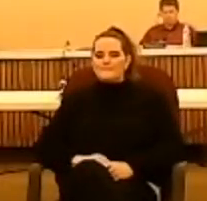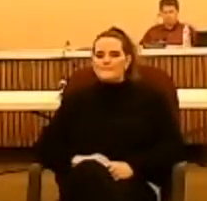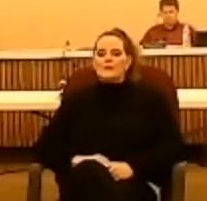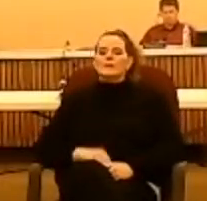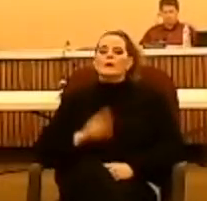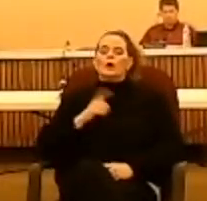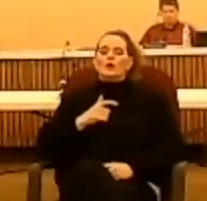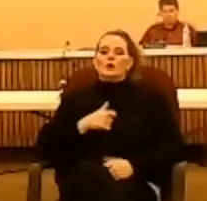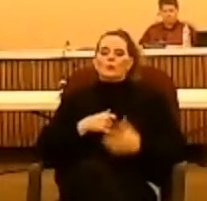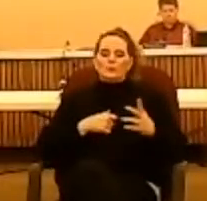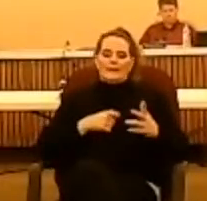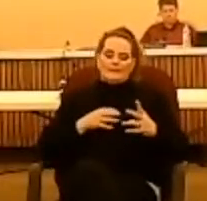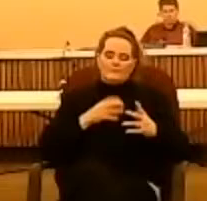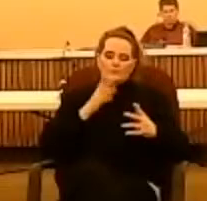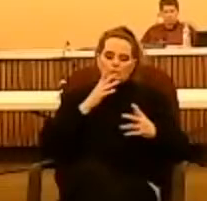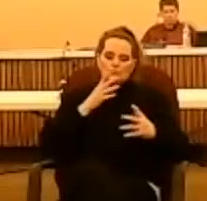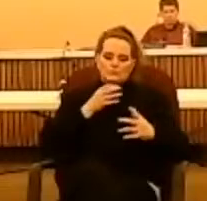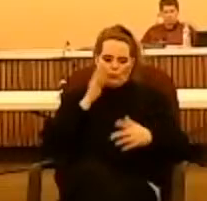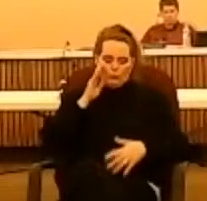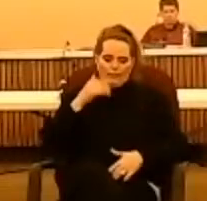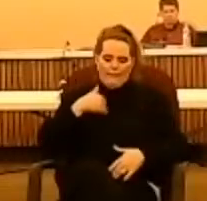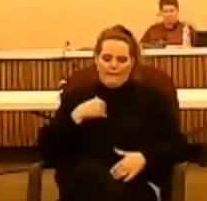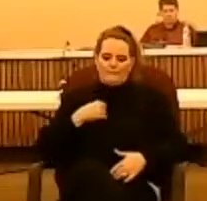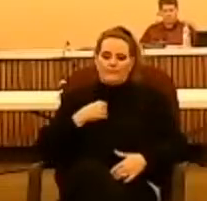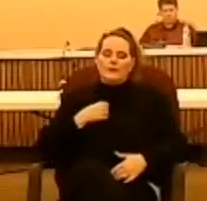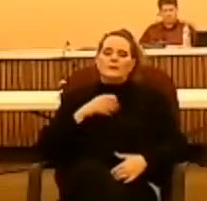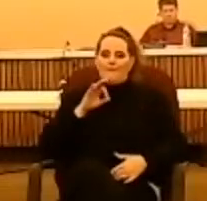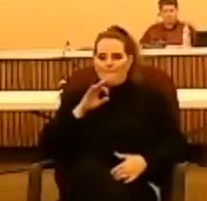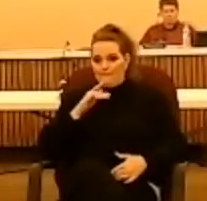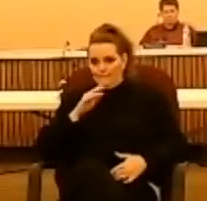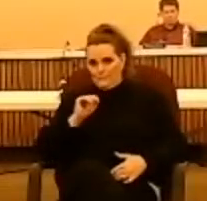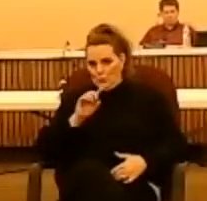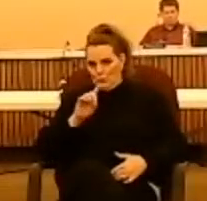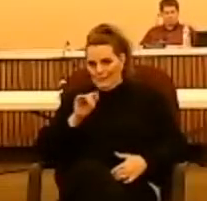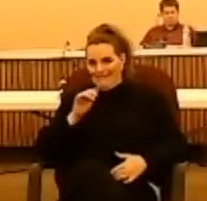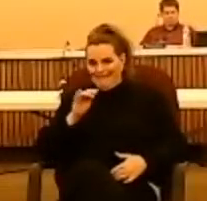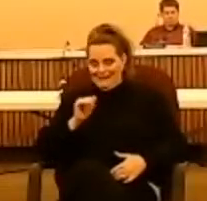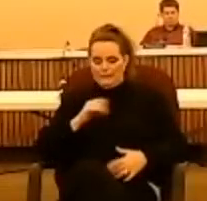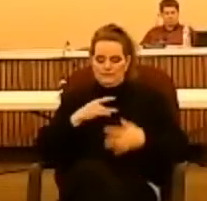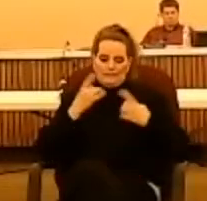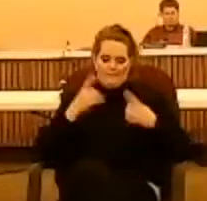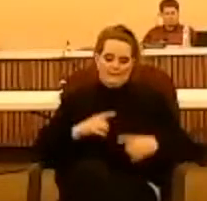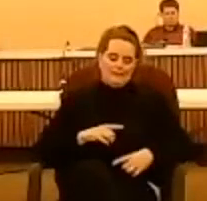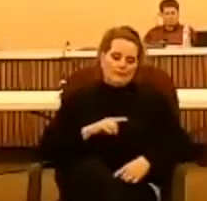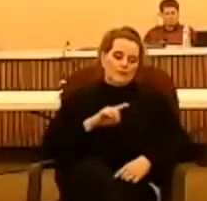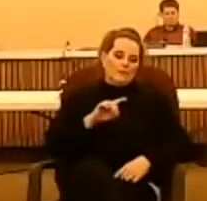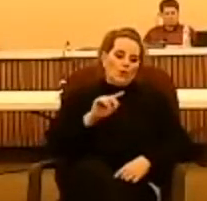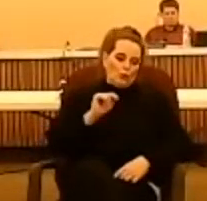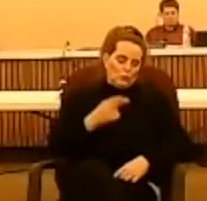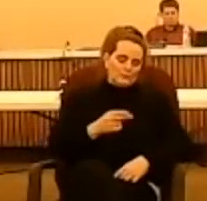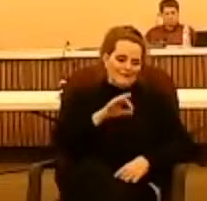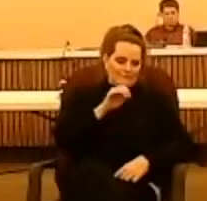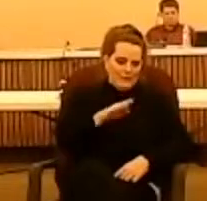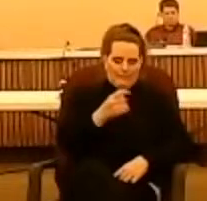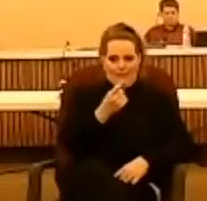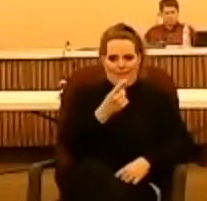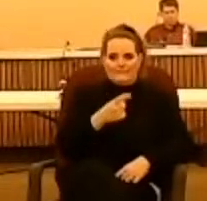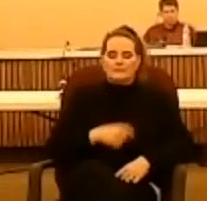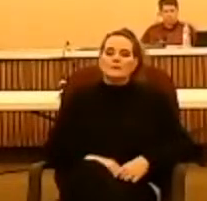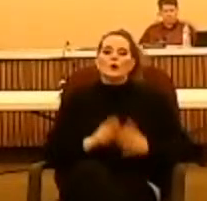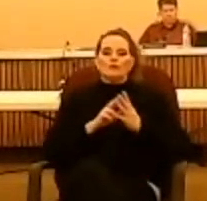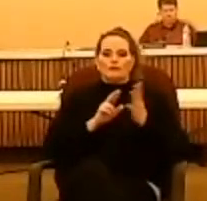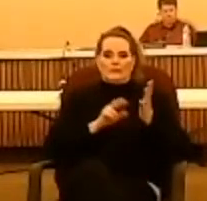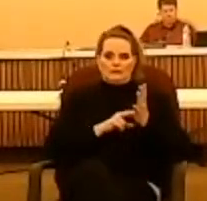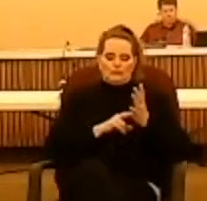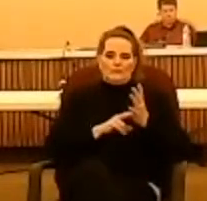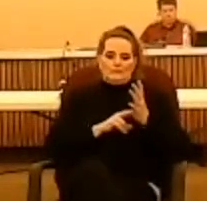We have an upcoming Food Link event Thursday, February 11th. Registration is now open.